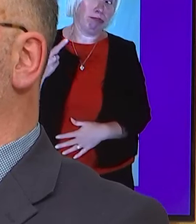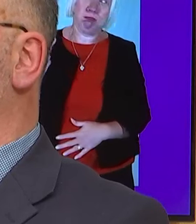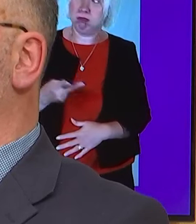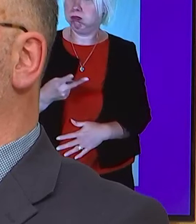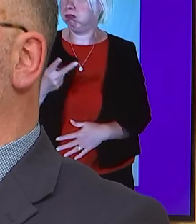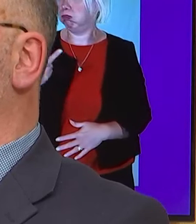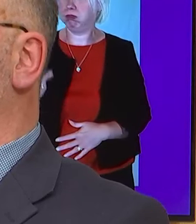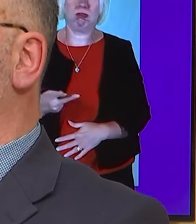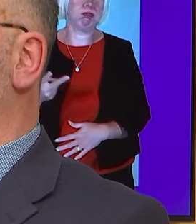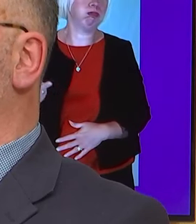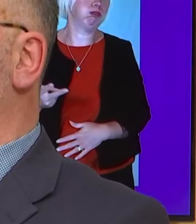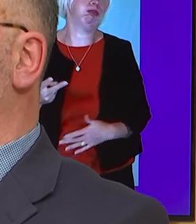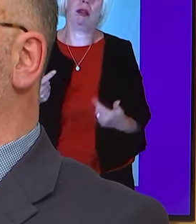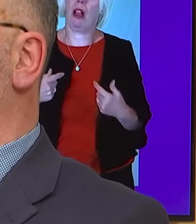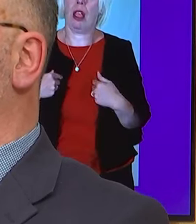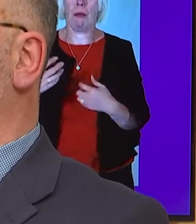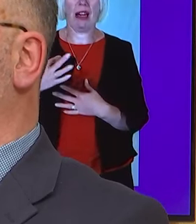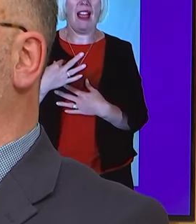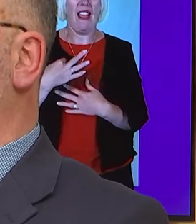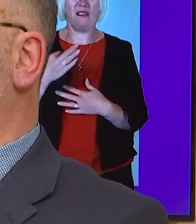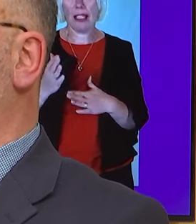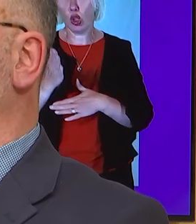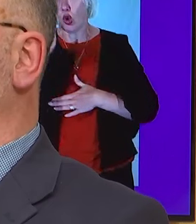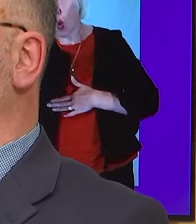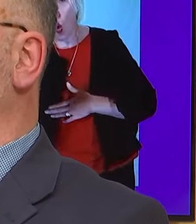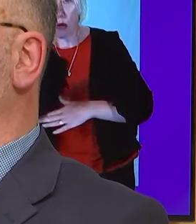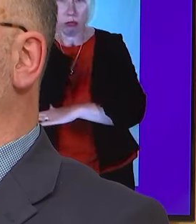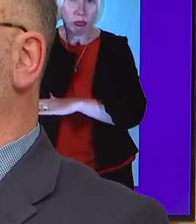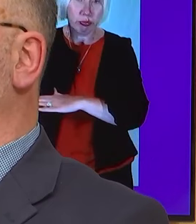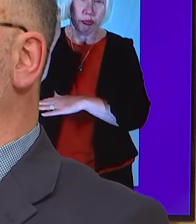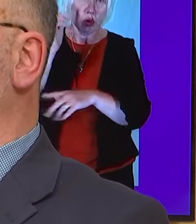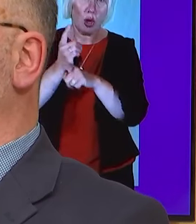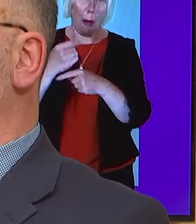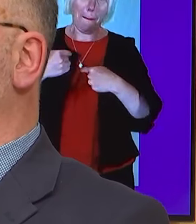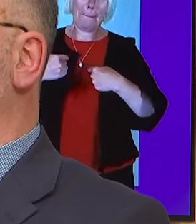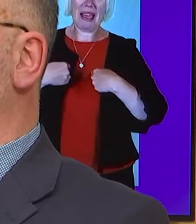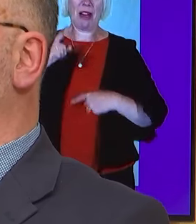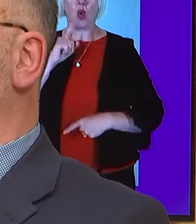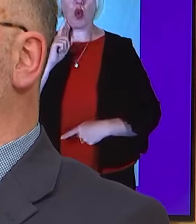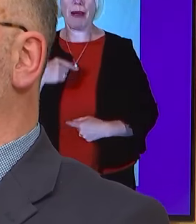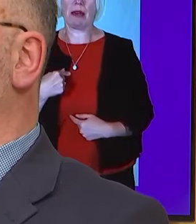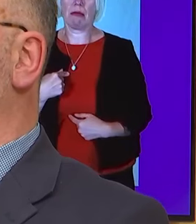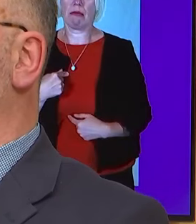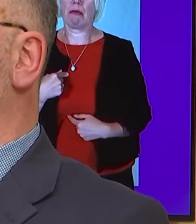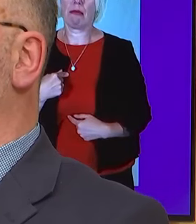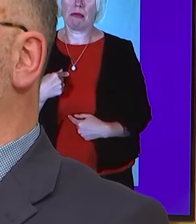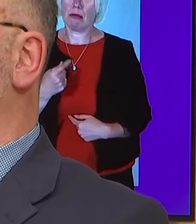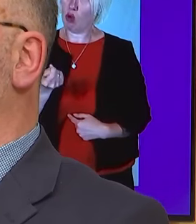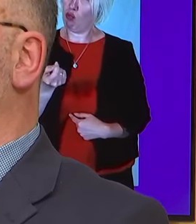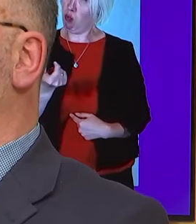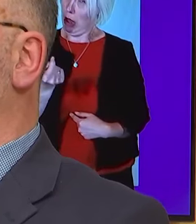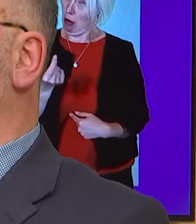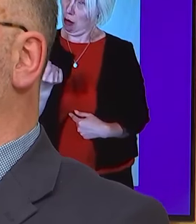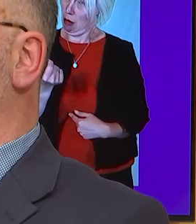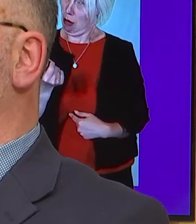been invited into a room to talk about being a woman. It's very, very, it's quite rare.